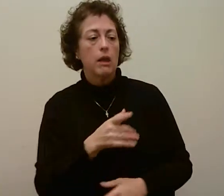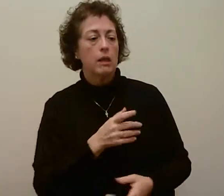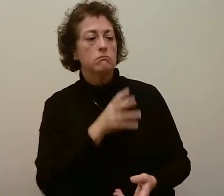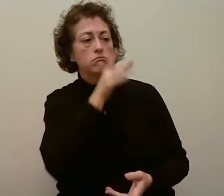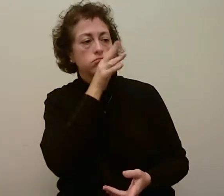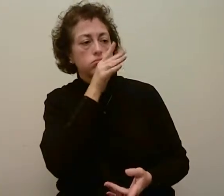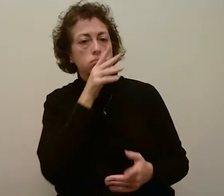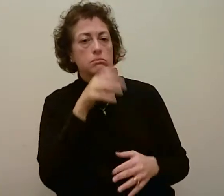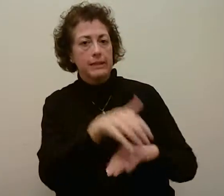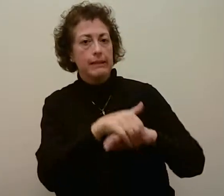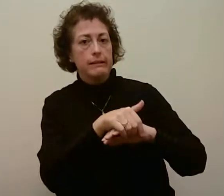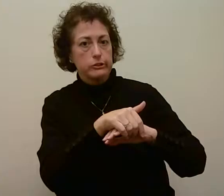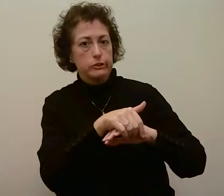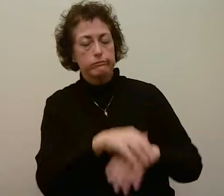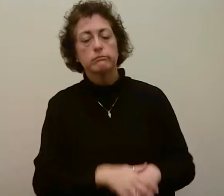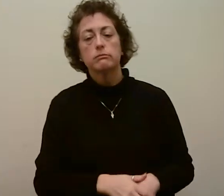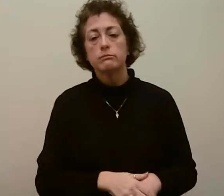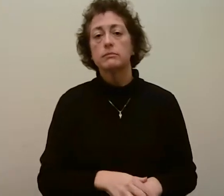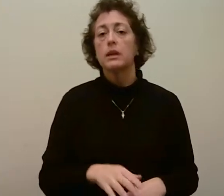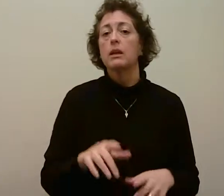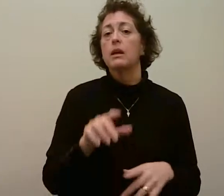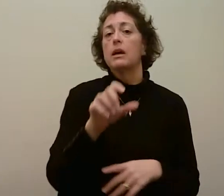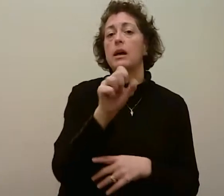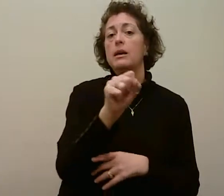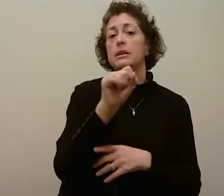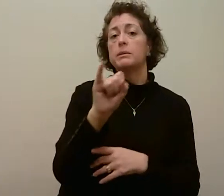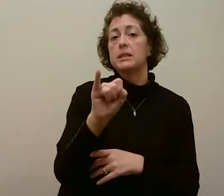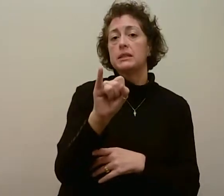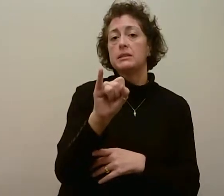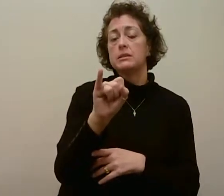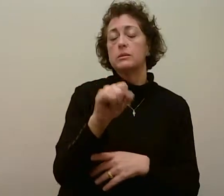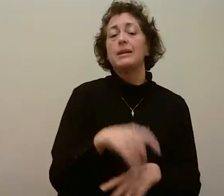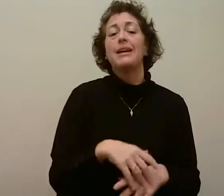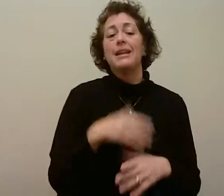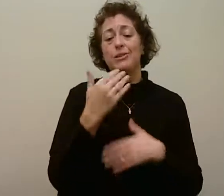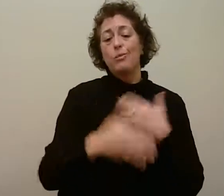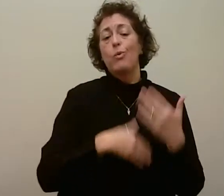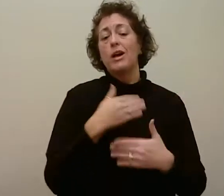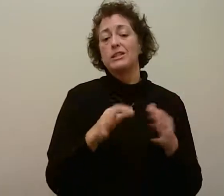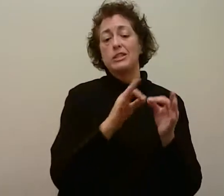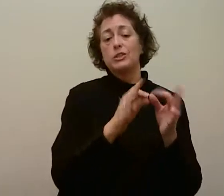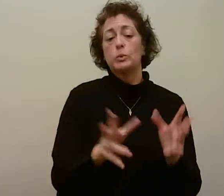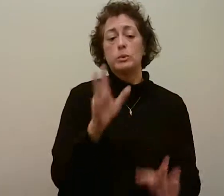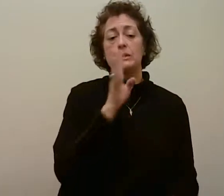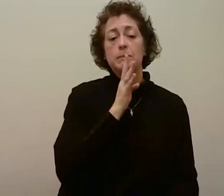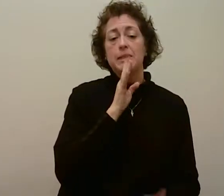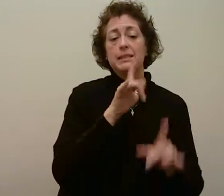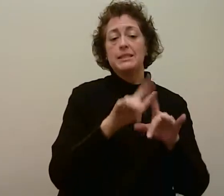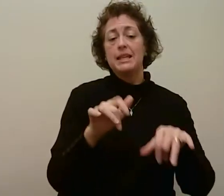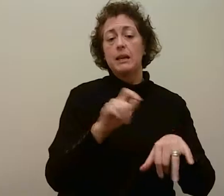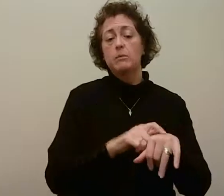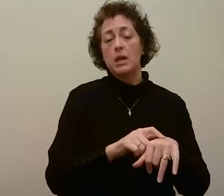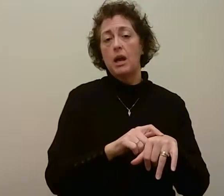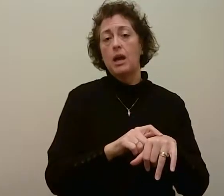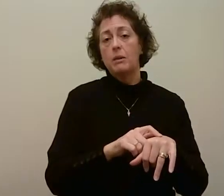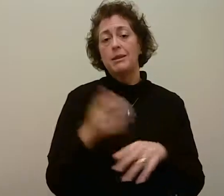Simultaneous interpreting. This is the process where the interpreter speaks at the same time as the source language speaker.